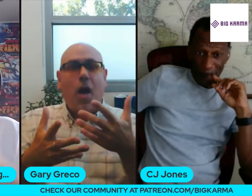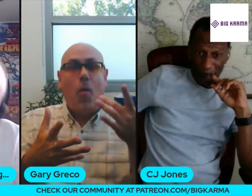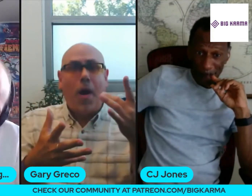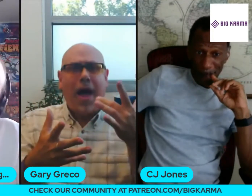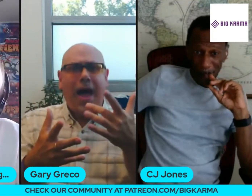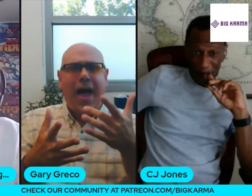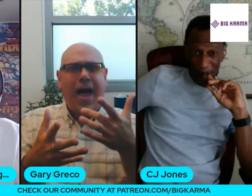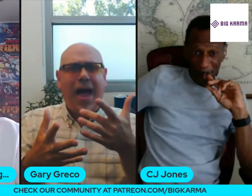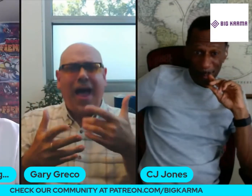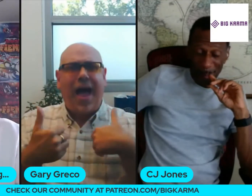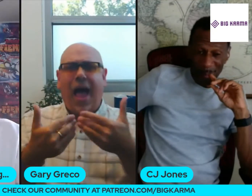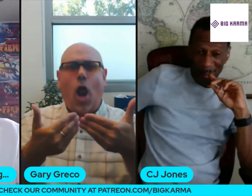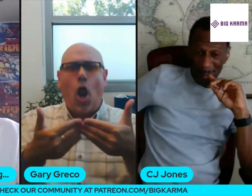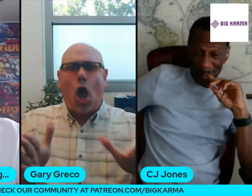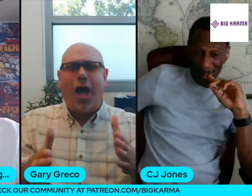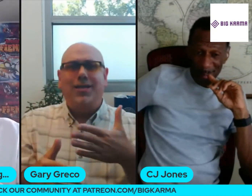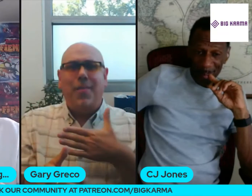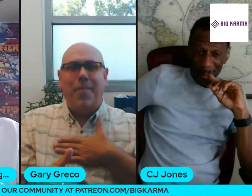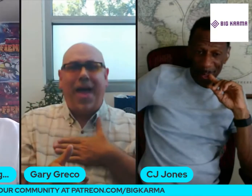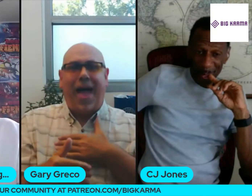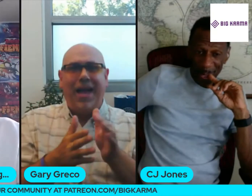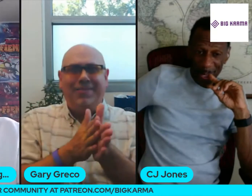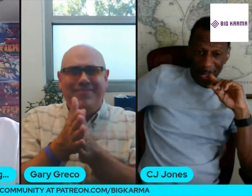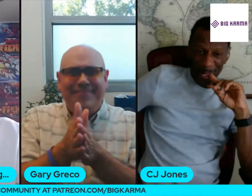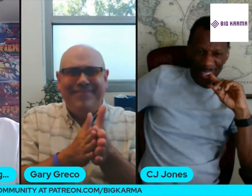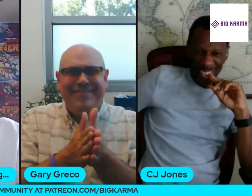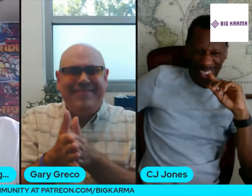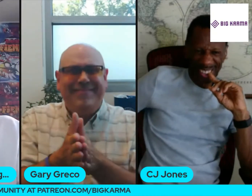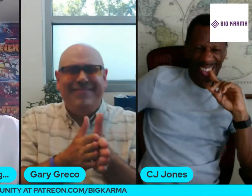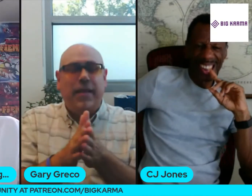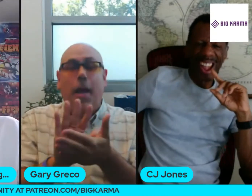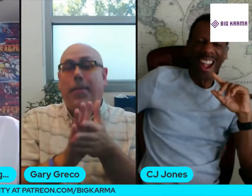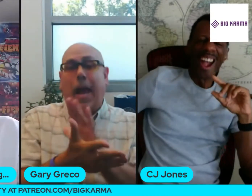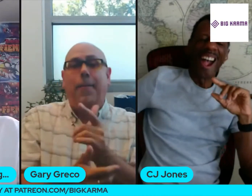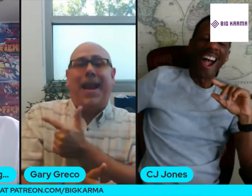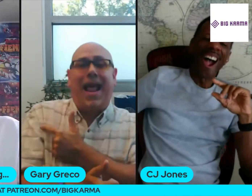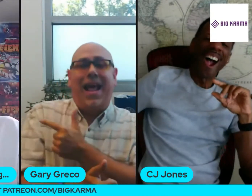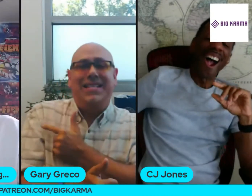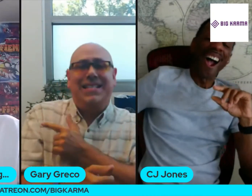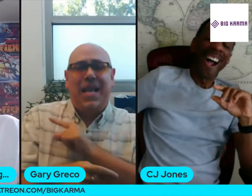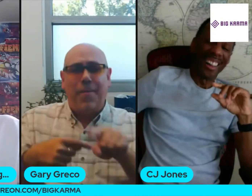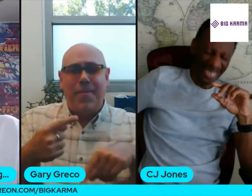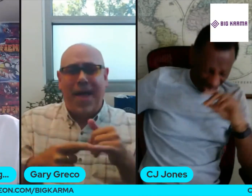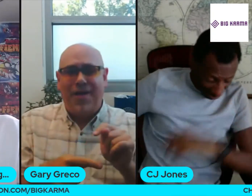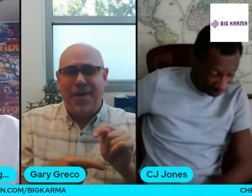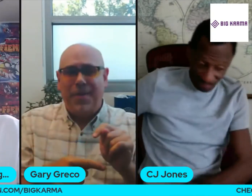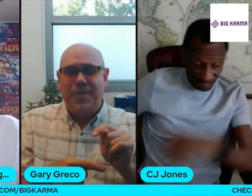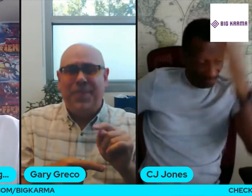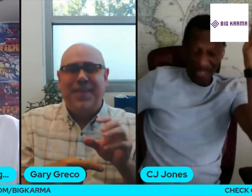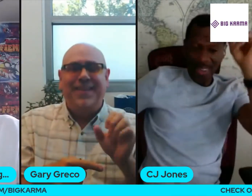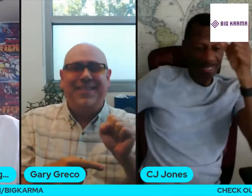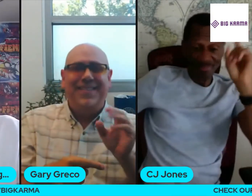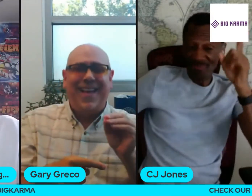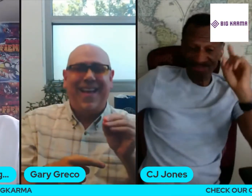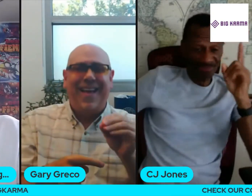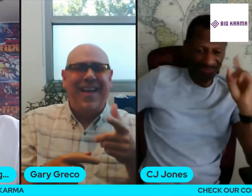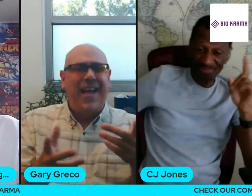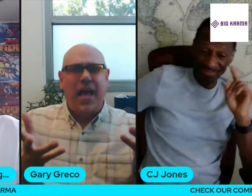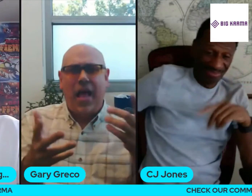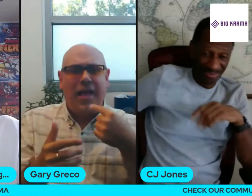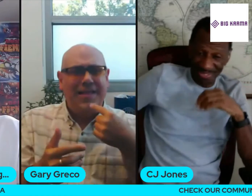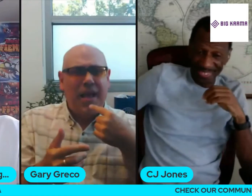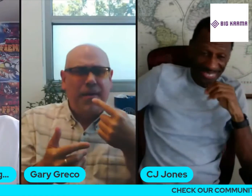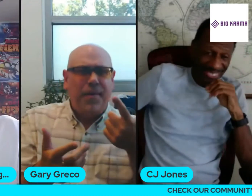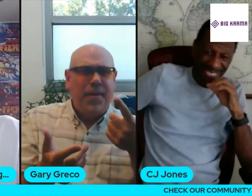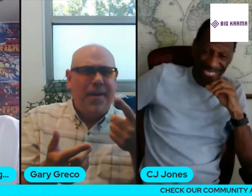lost my willpower and got lazy about it. When I discovered there are like 2,000 or 200